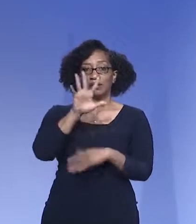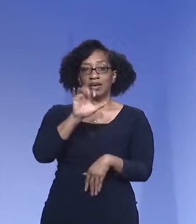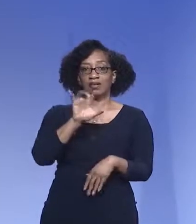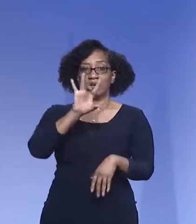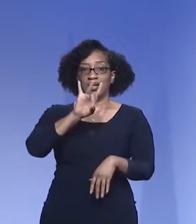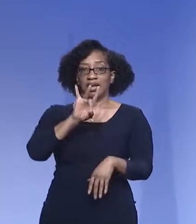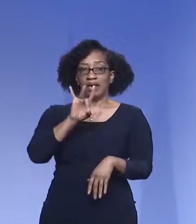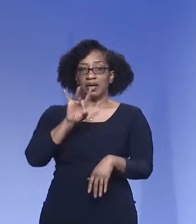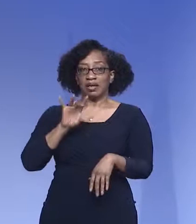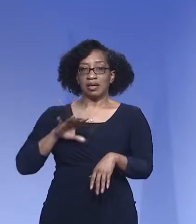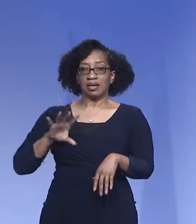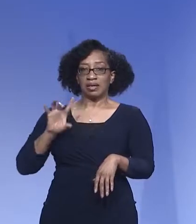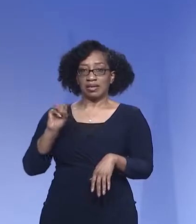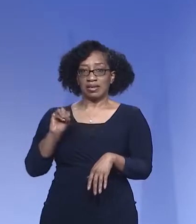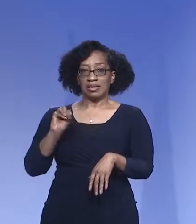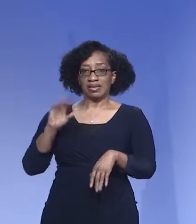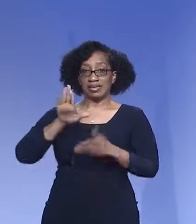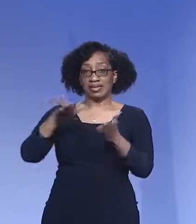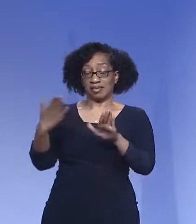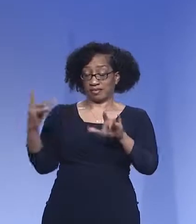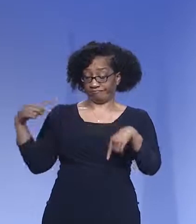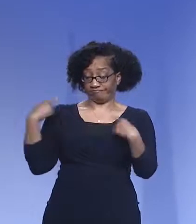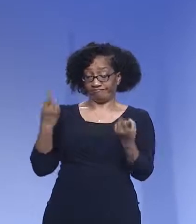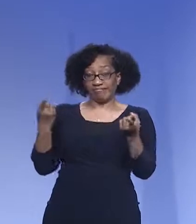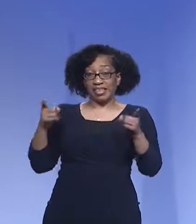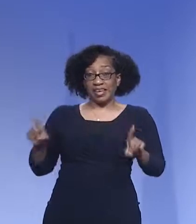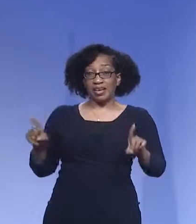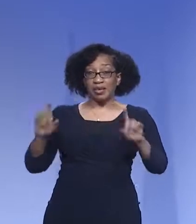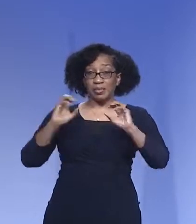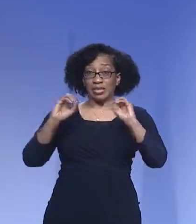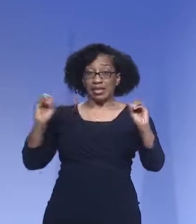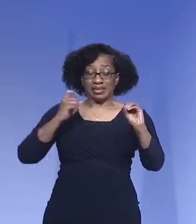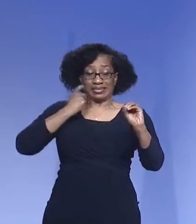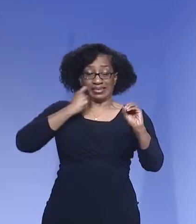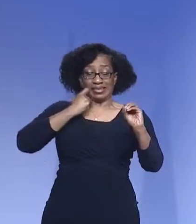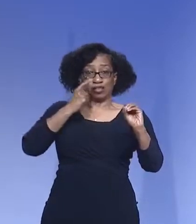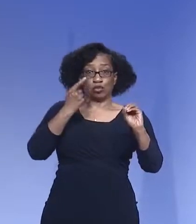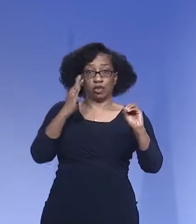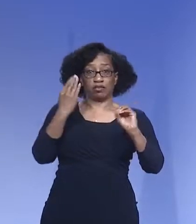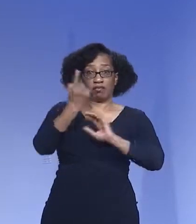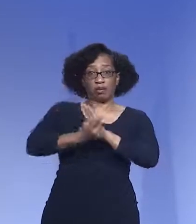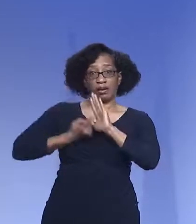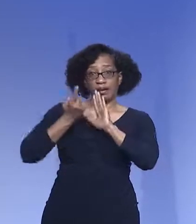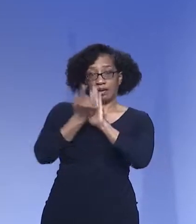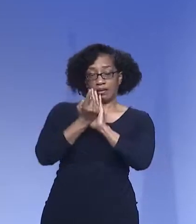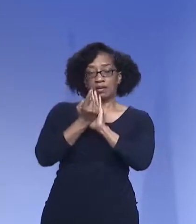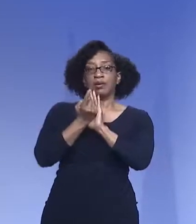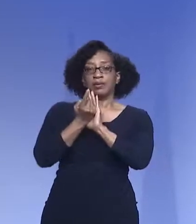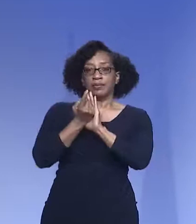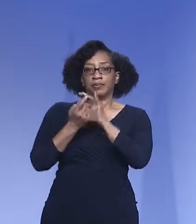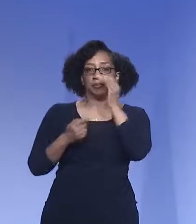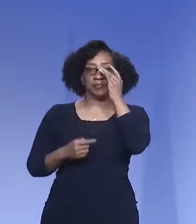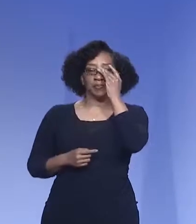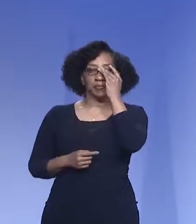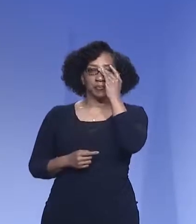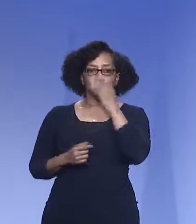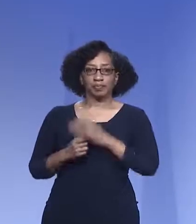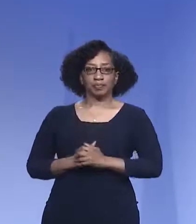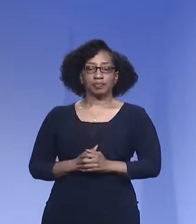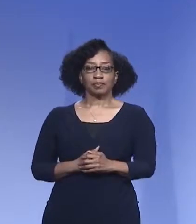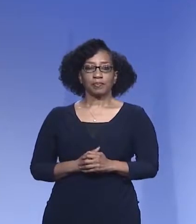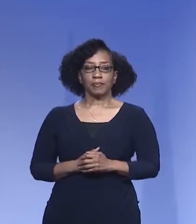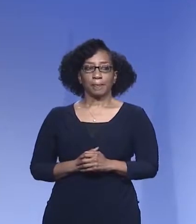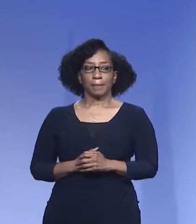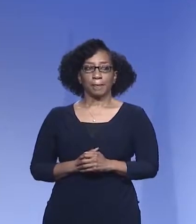1,585 deaths that have occurred so far, none in the last 24 hours, at least in terms of reports. In